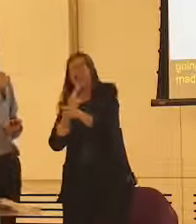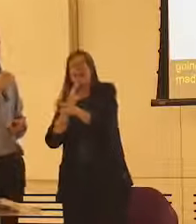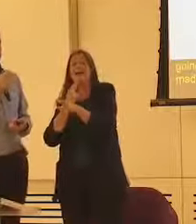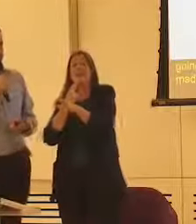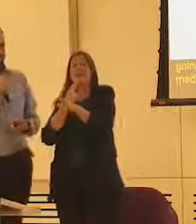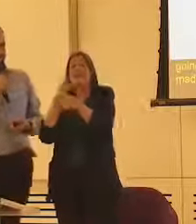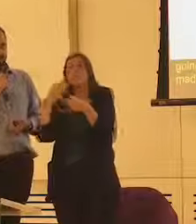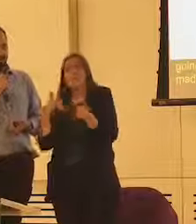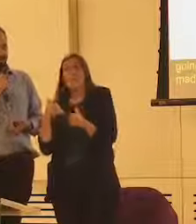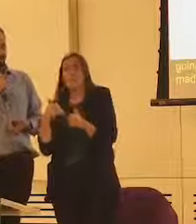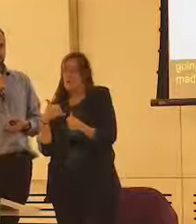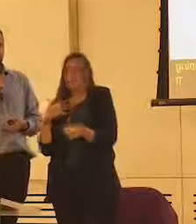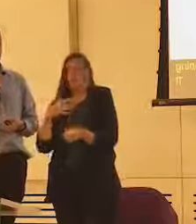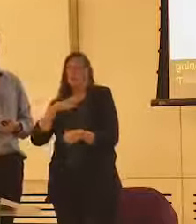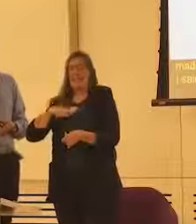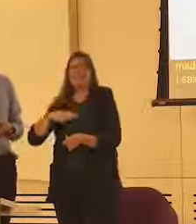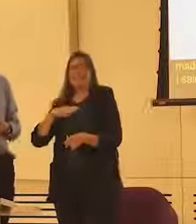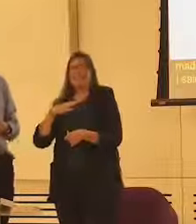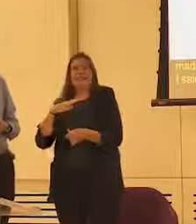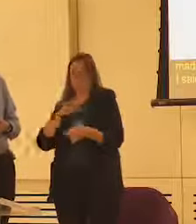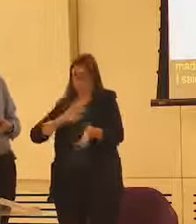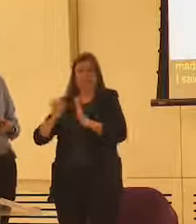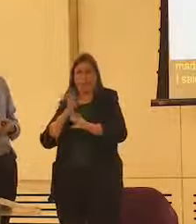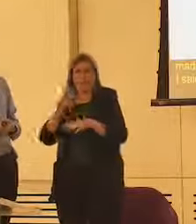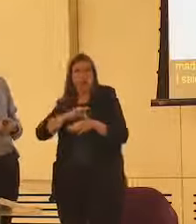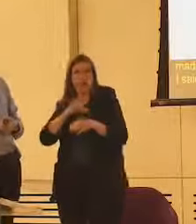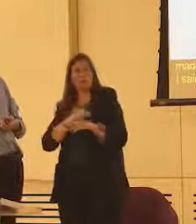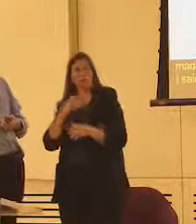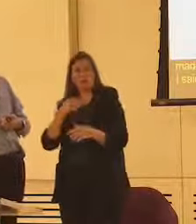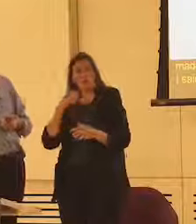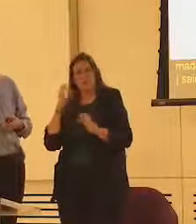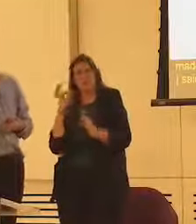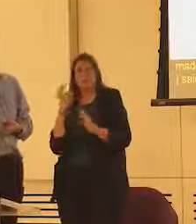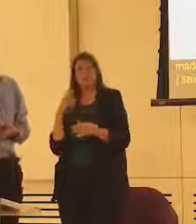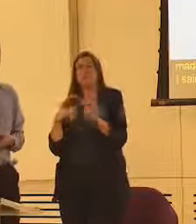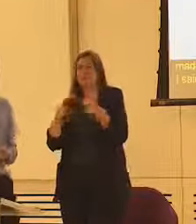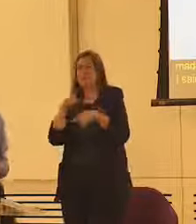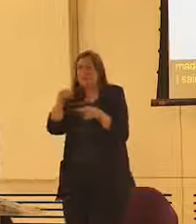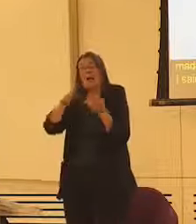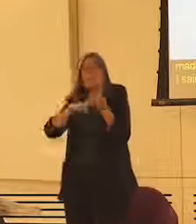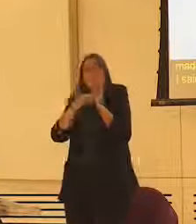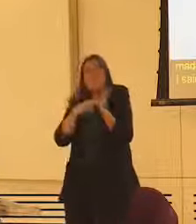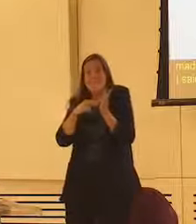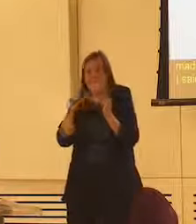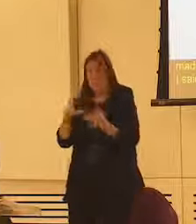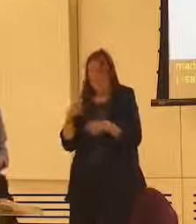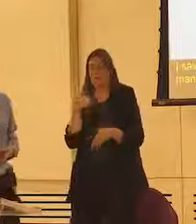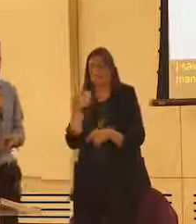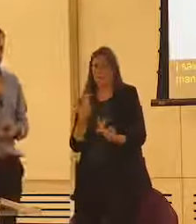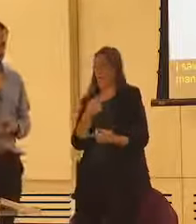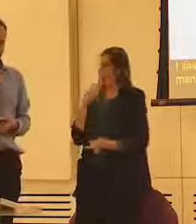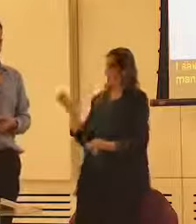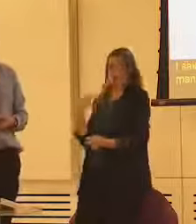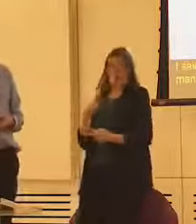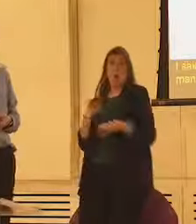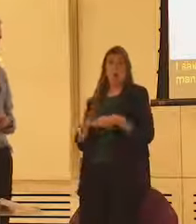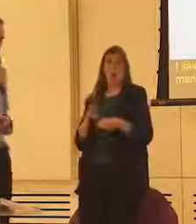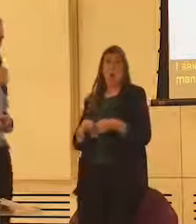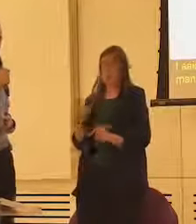I said immediately that I thought he had bipolar and was manic, and they said, you're the student, what do you know? And then 2 weeks later they said, we think he's got bipolar and we think he's a